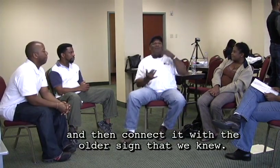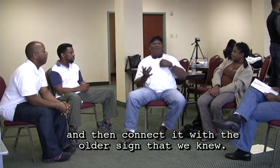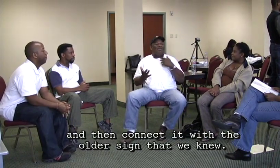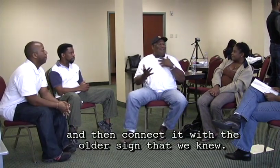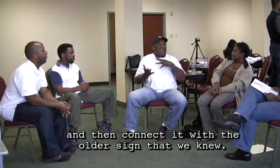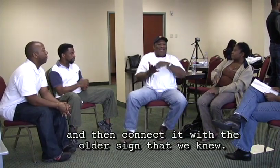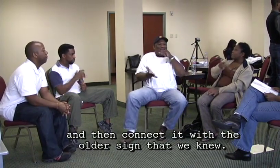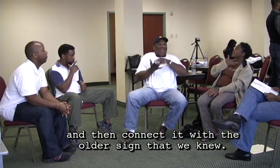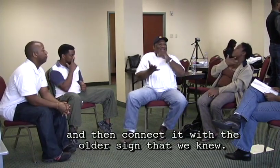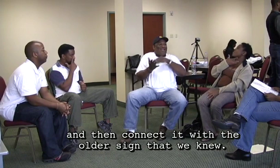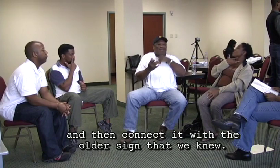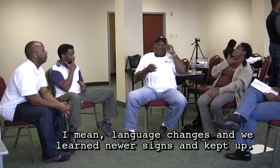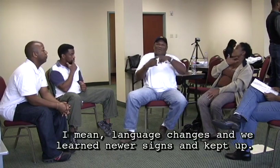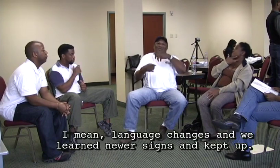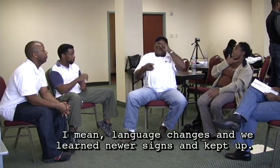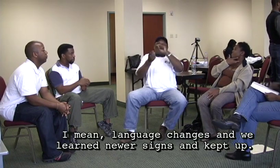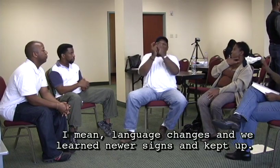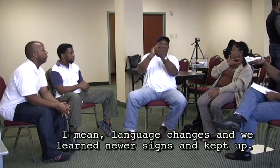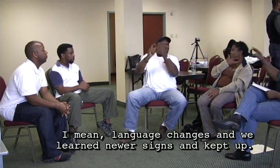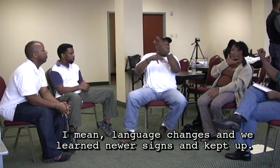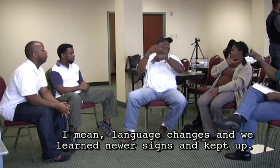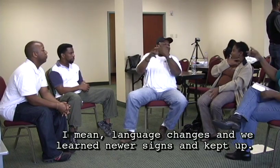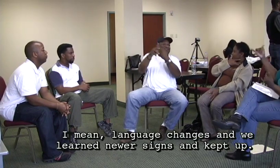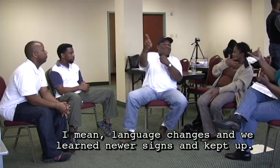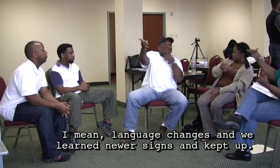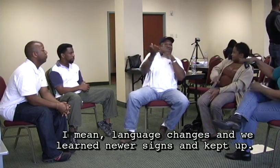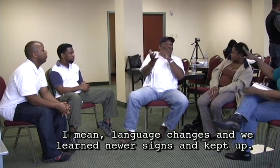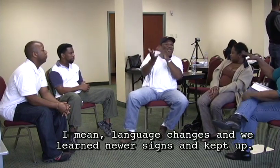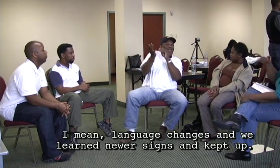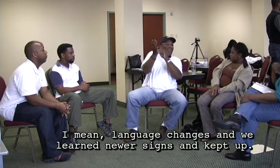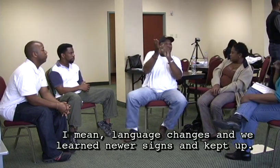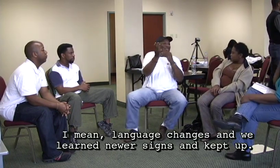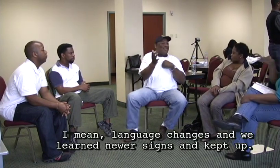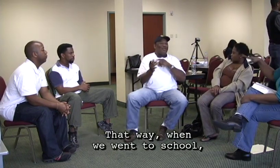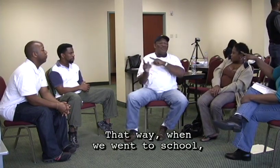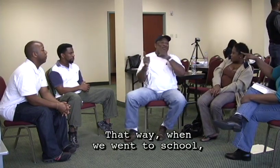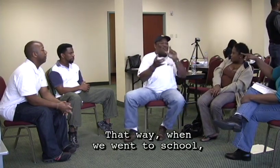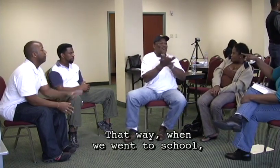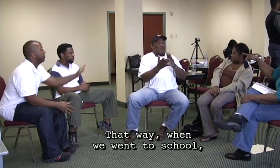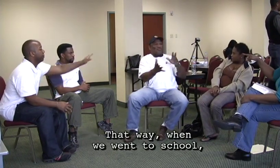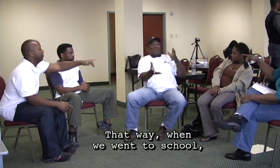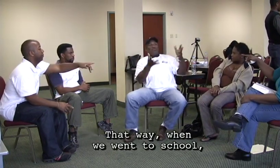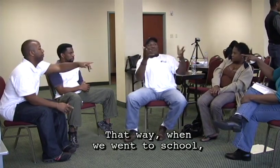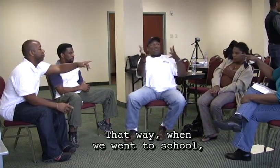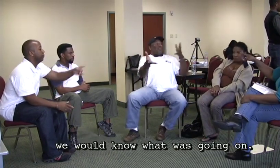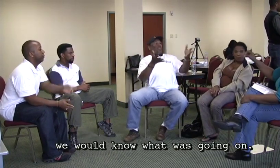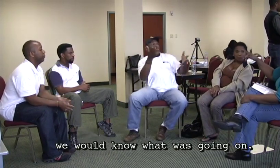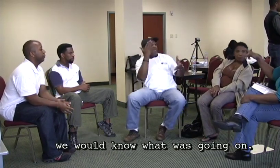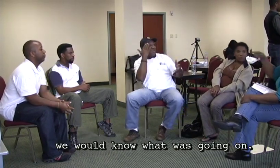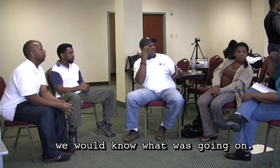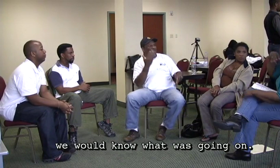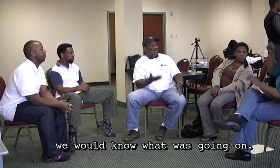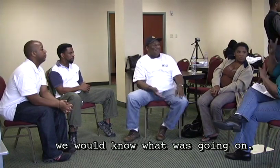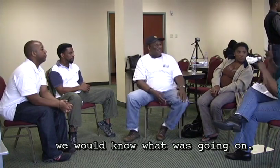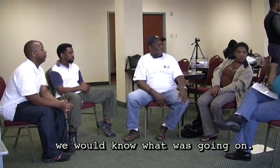knew. I mean, language changes, and we learned newer signs and kept up. That way, when we went to school, we would know what was going